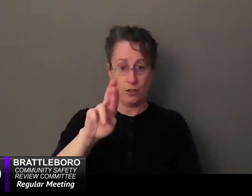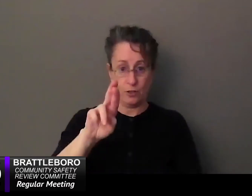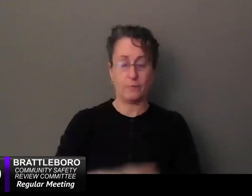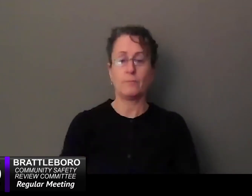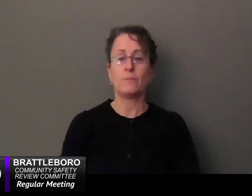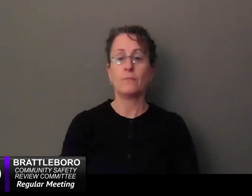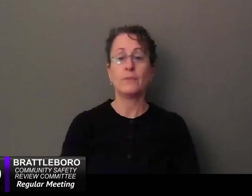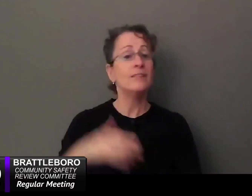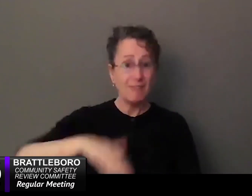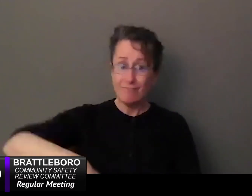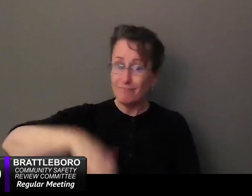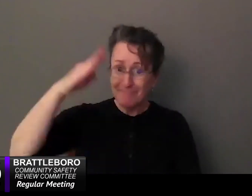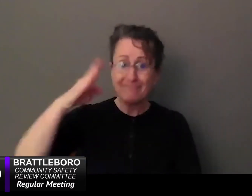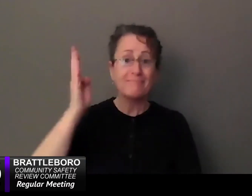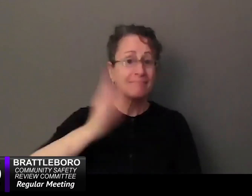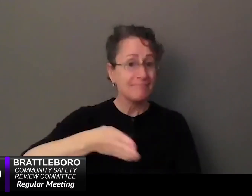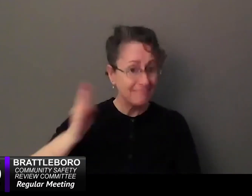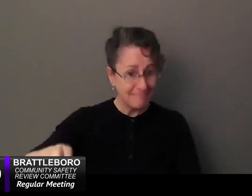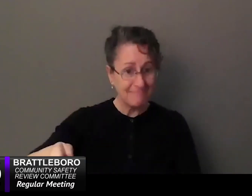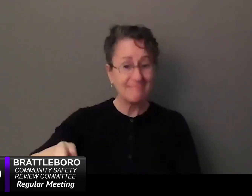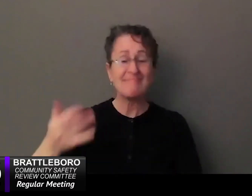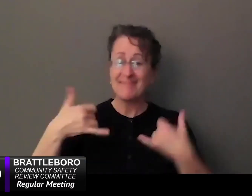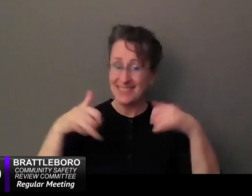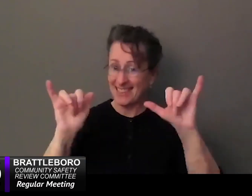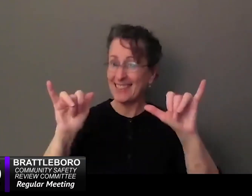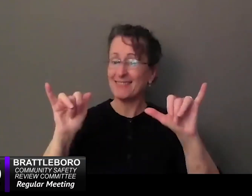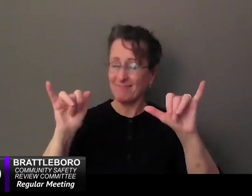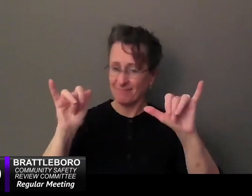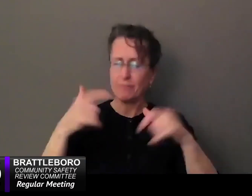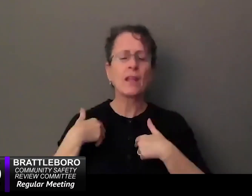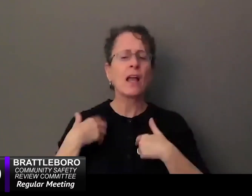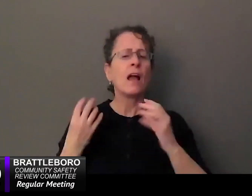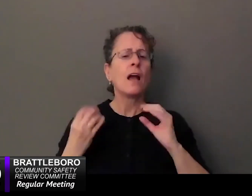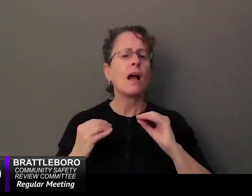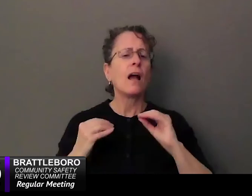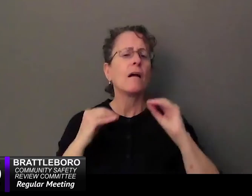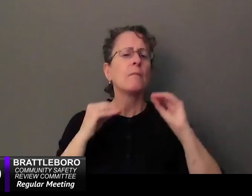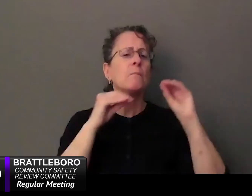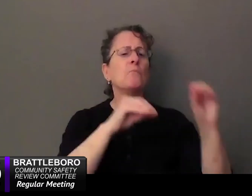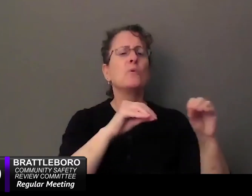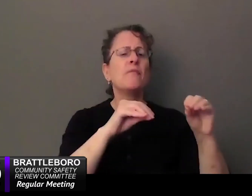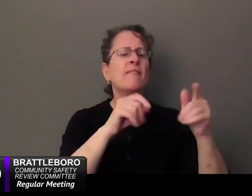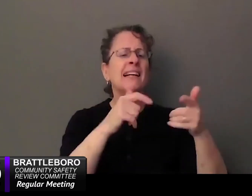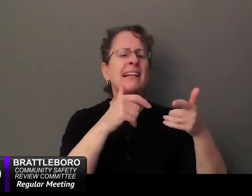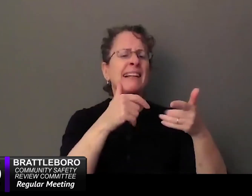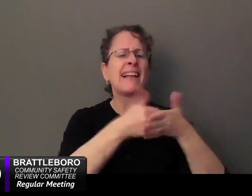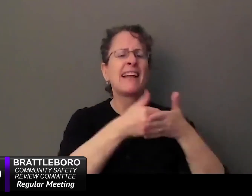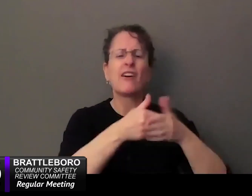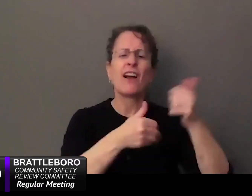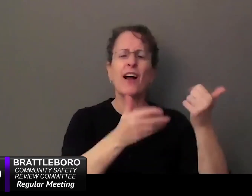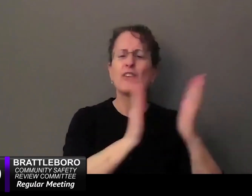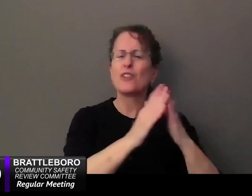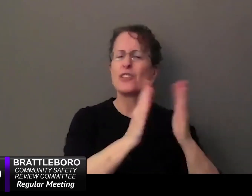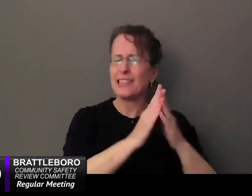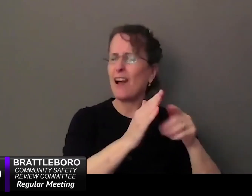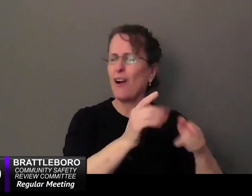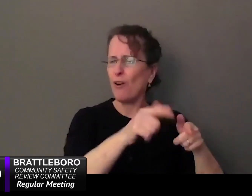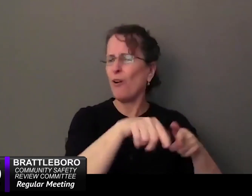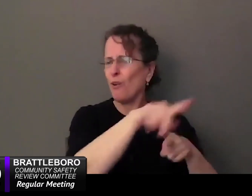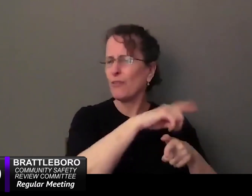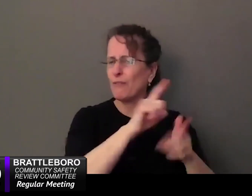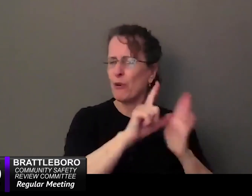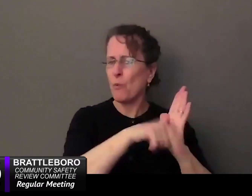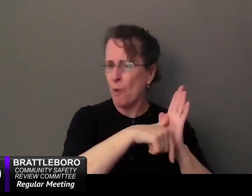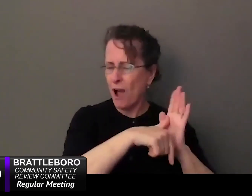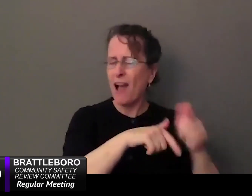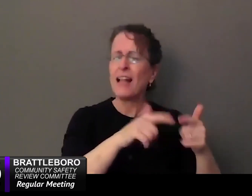and raised in Brattleboro. I moved to sort of outside outlier towns of Brattleboro when I started having kids, but Brattleboro's